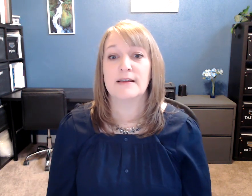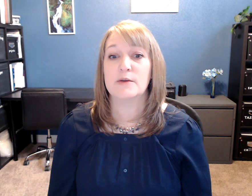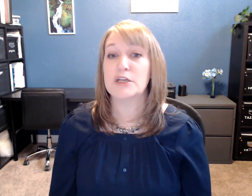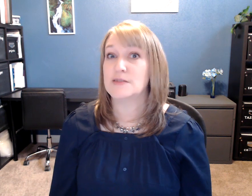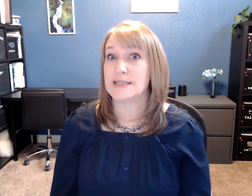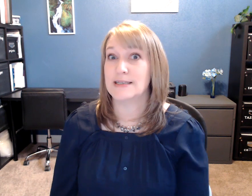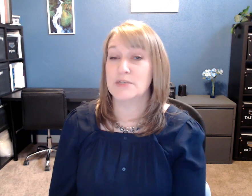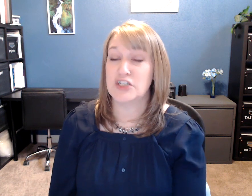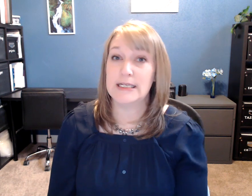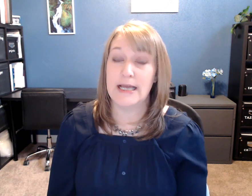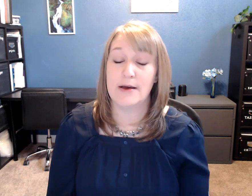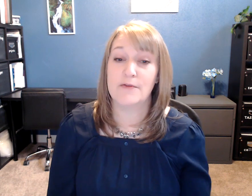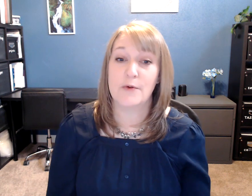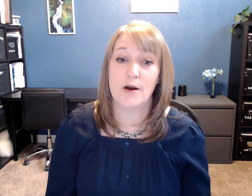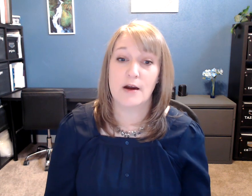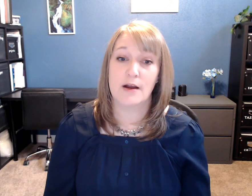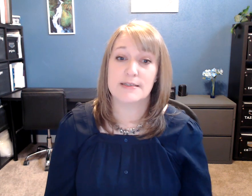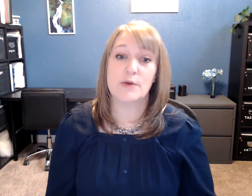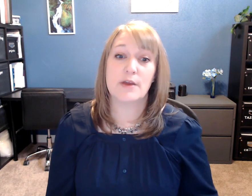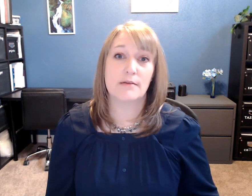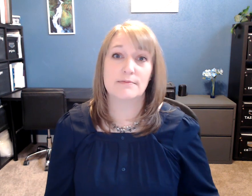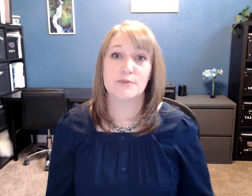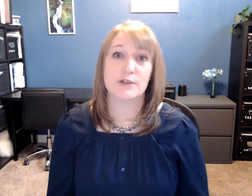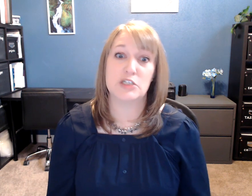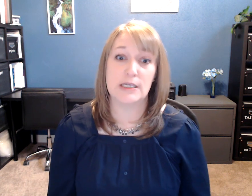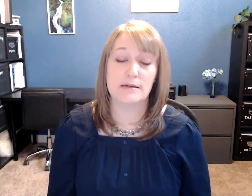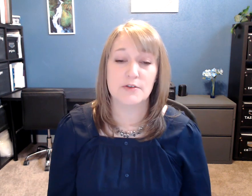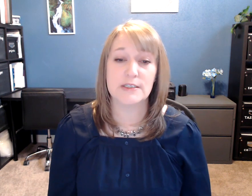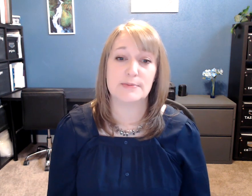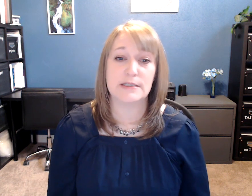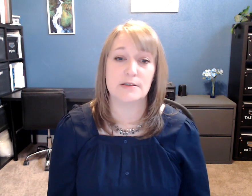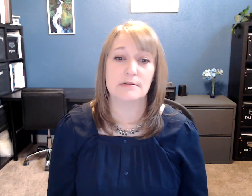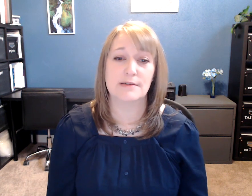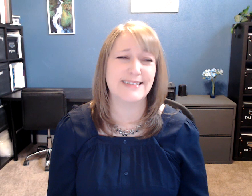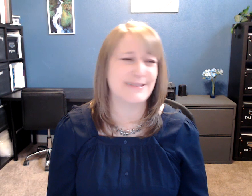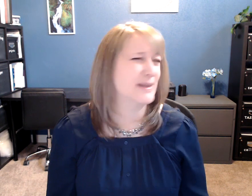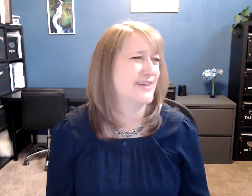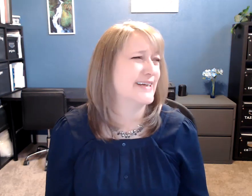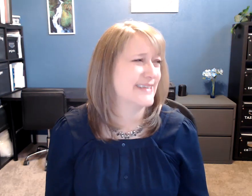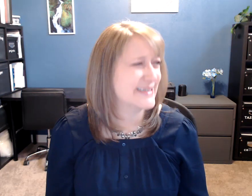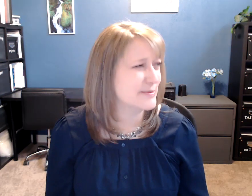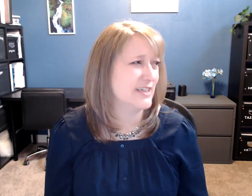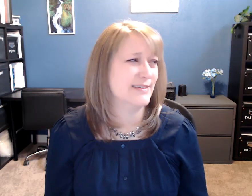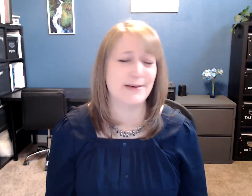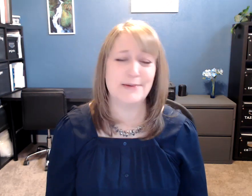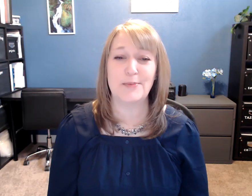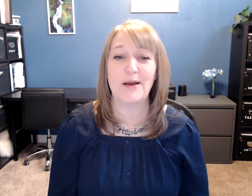Now we're going to use that same machine now for a soda drink machine, drink dispenser, not dispenser, I guess. I guess machine is the right word,